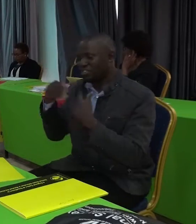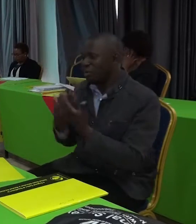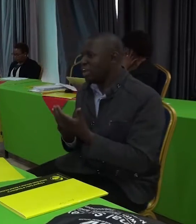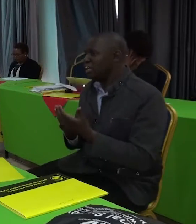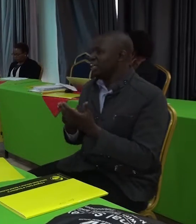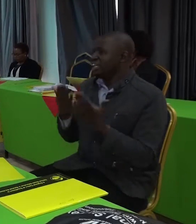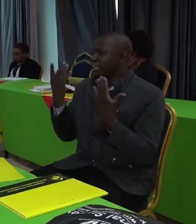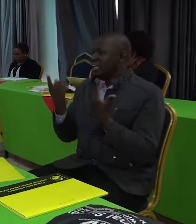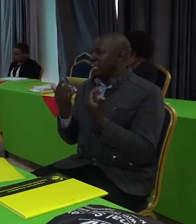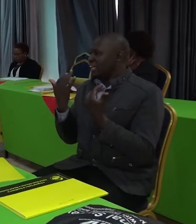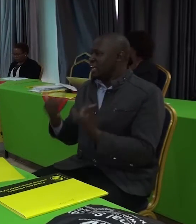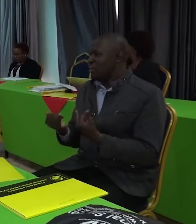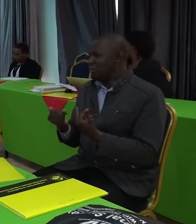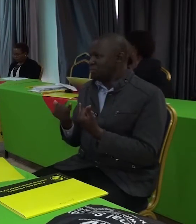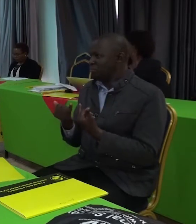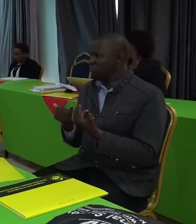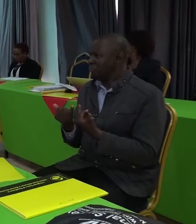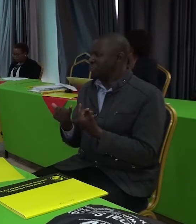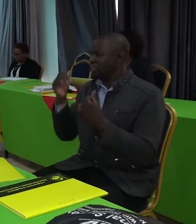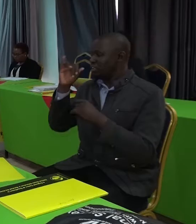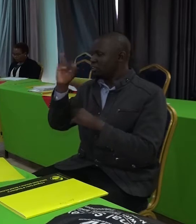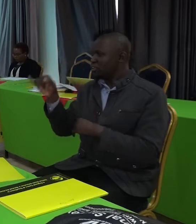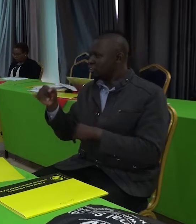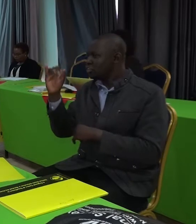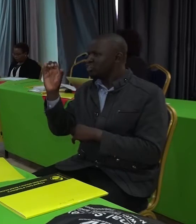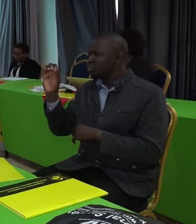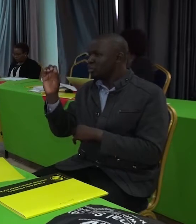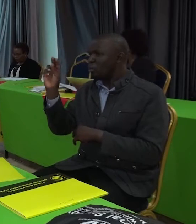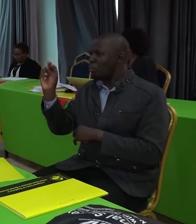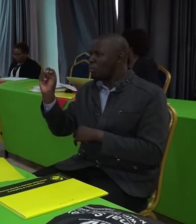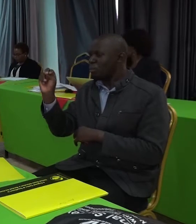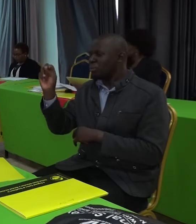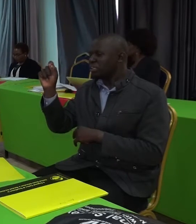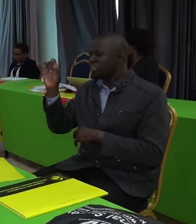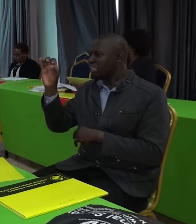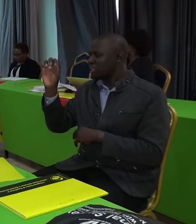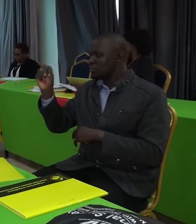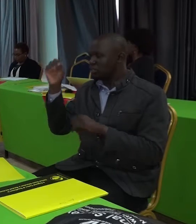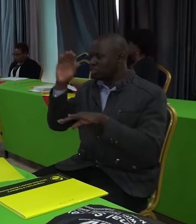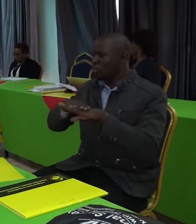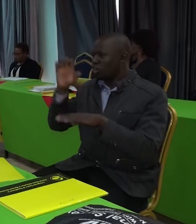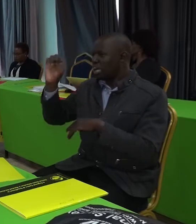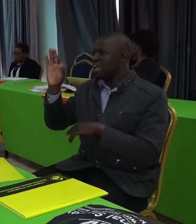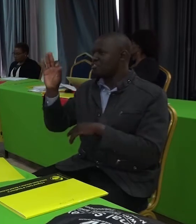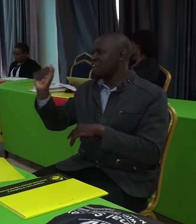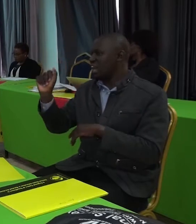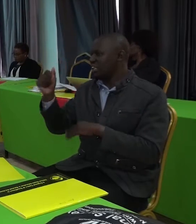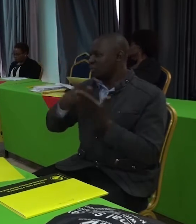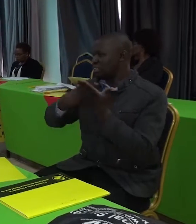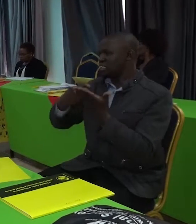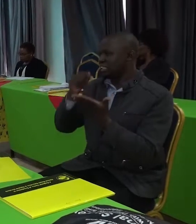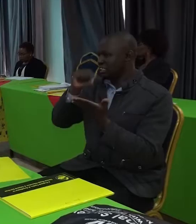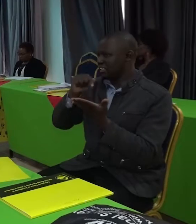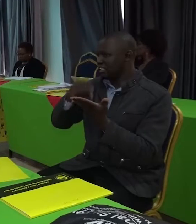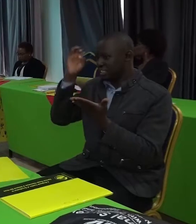Essentially, Jomtien was on EFA, That's what they were discussing. Education